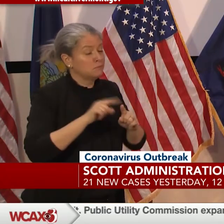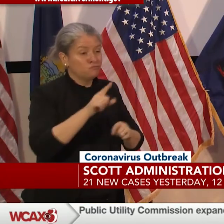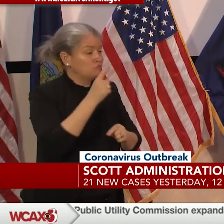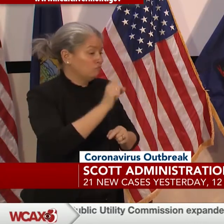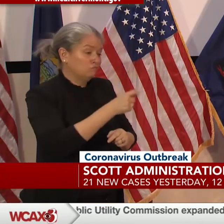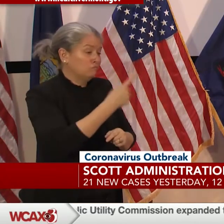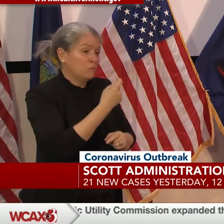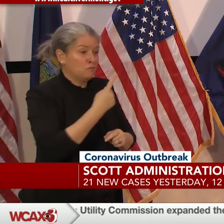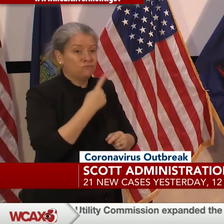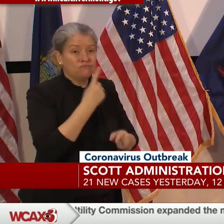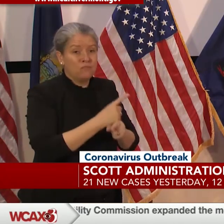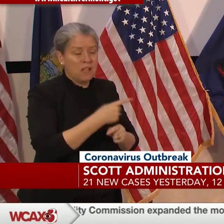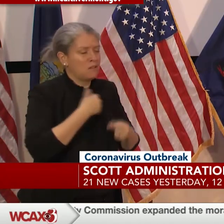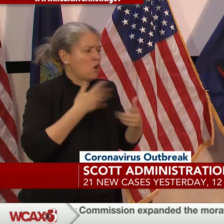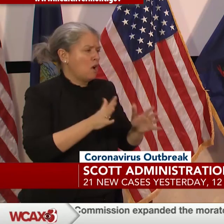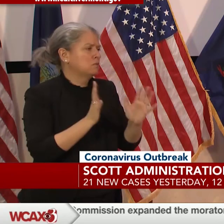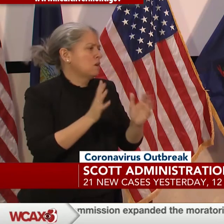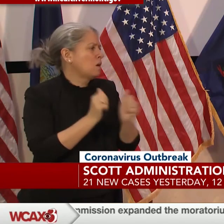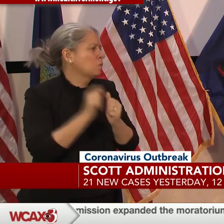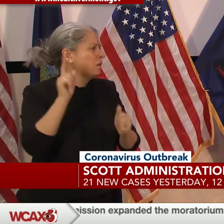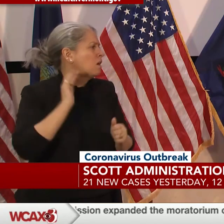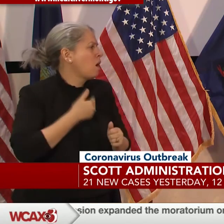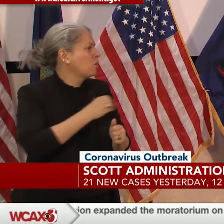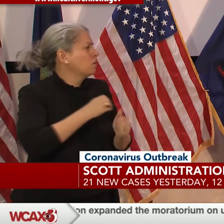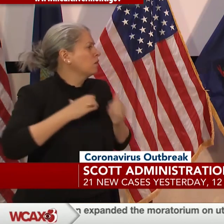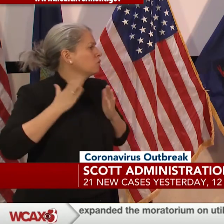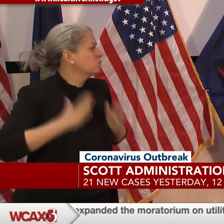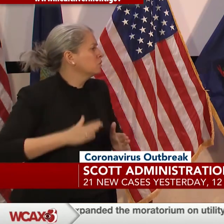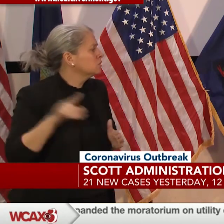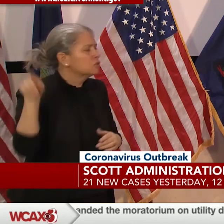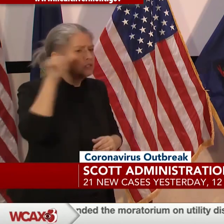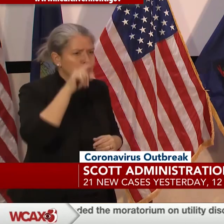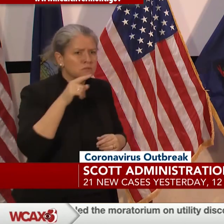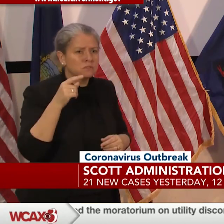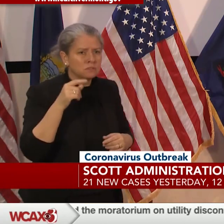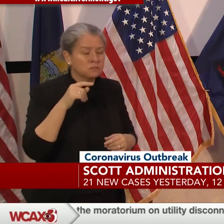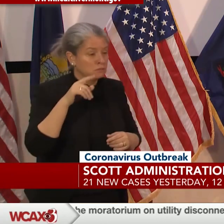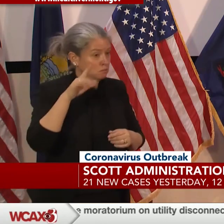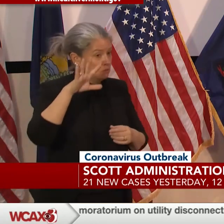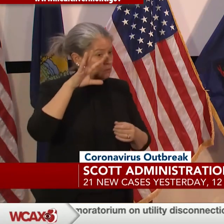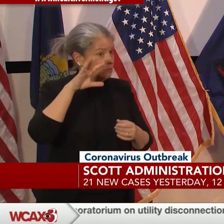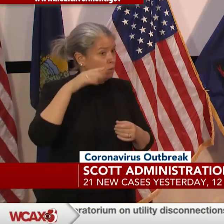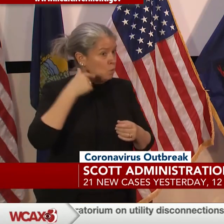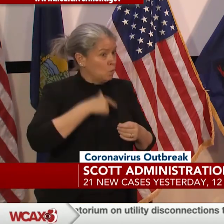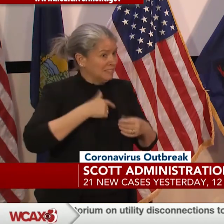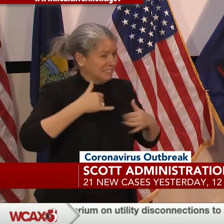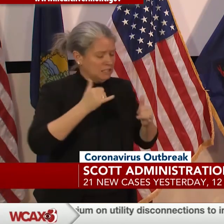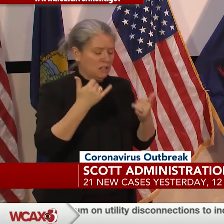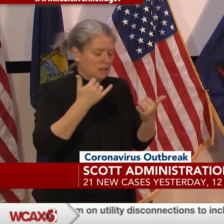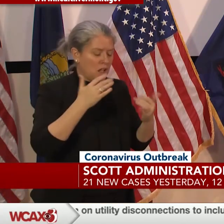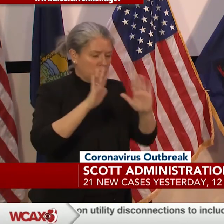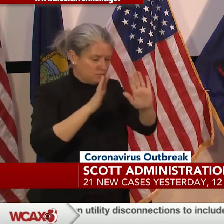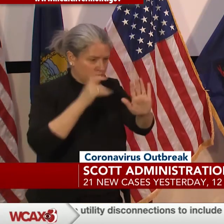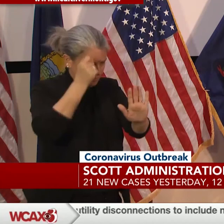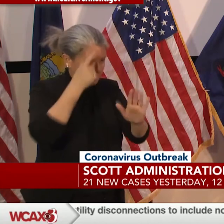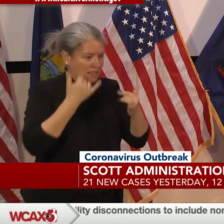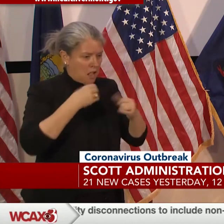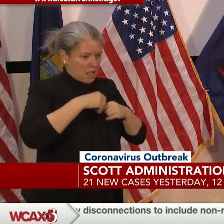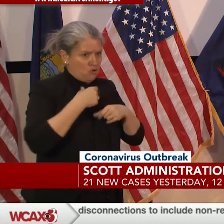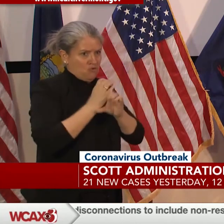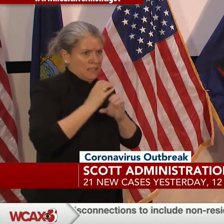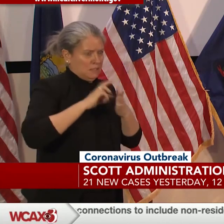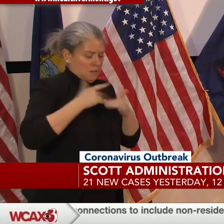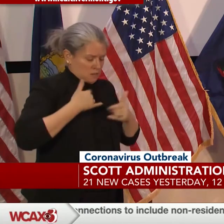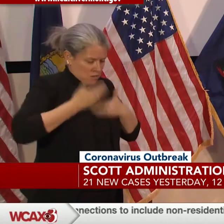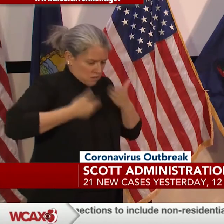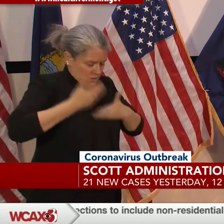the congressional delegation already about, in the recovery. We're still dealing with a crisis today, but in the